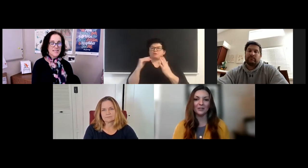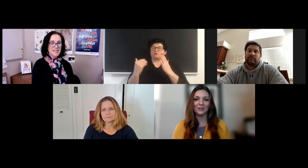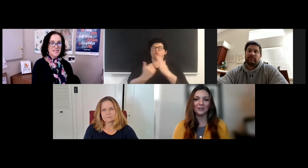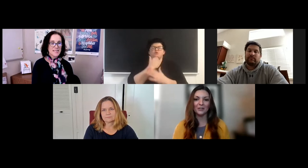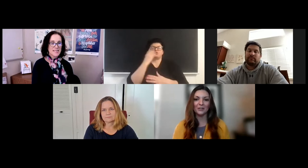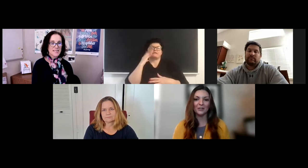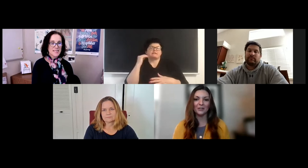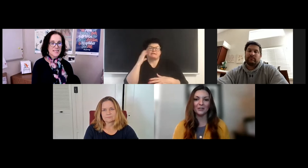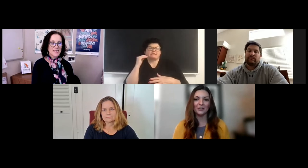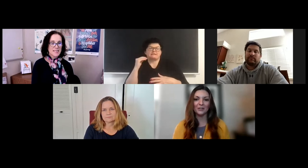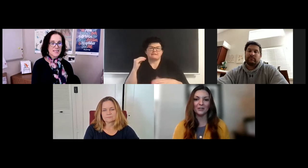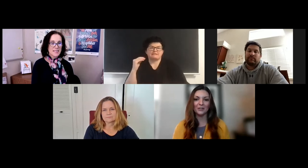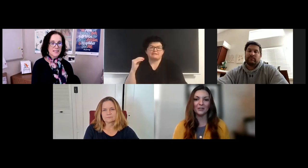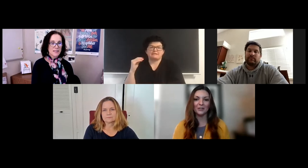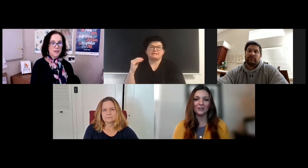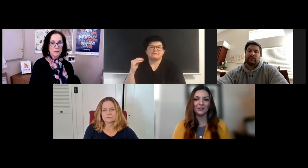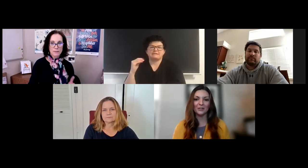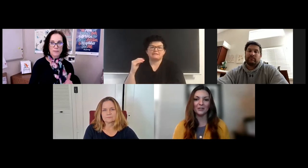experience.